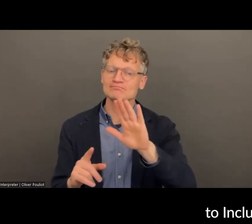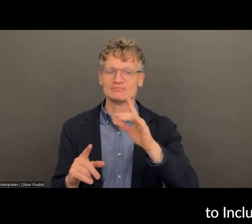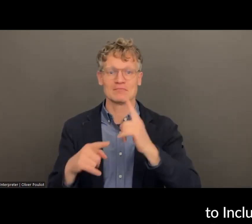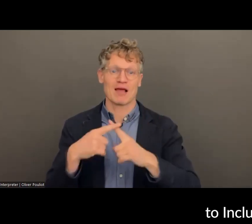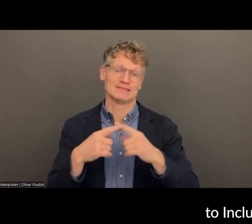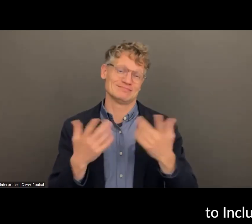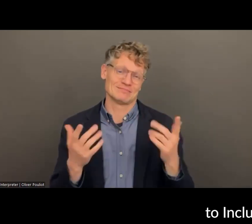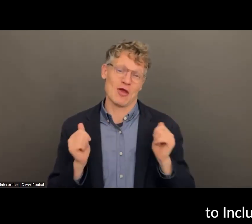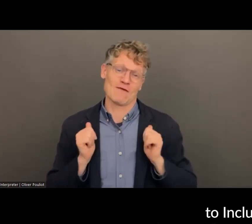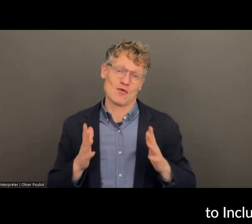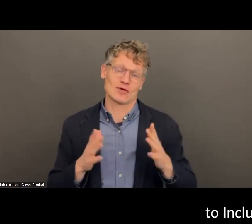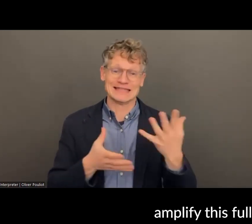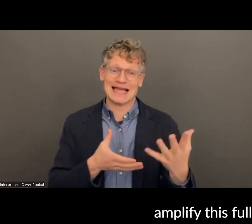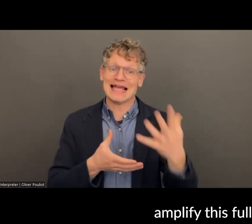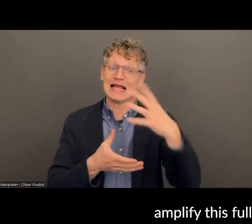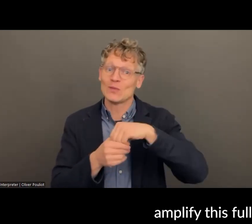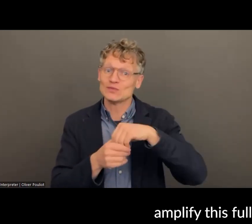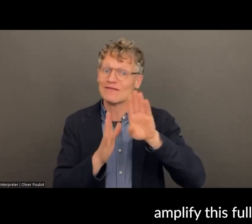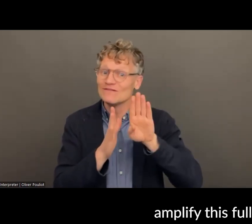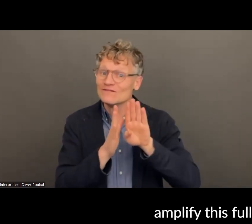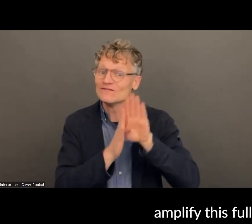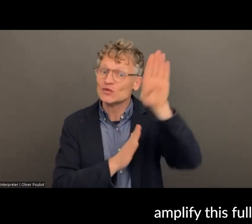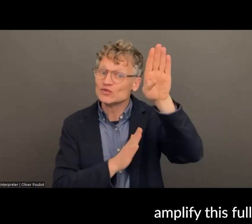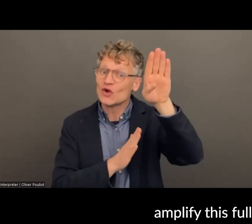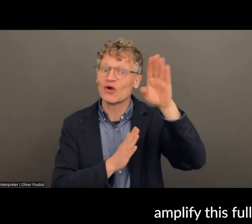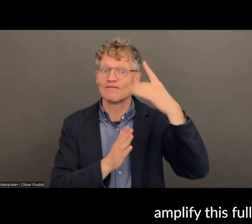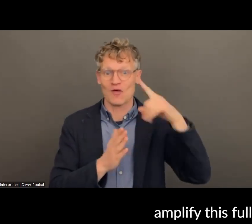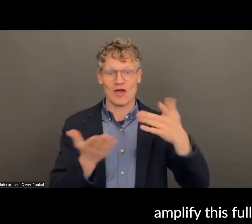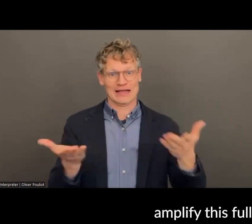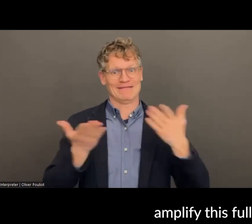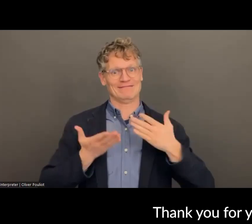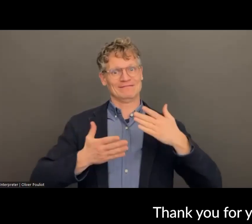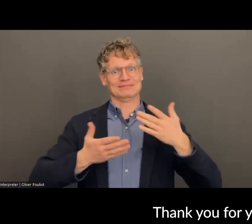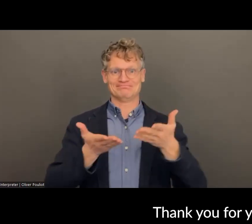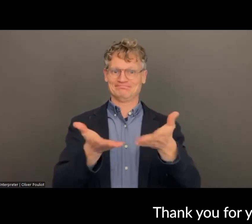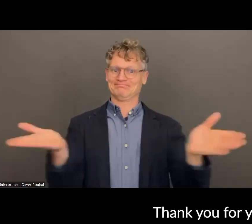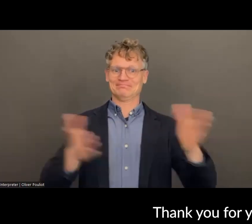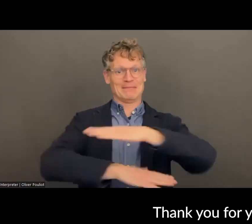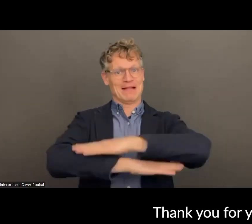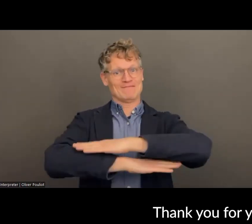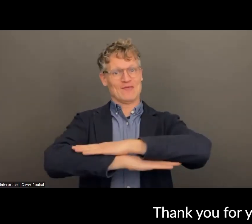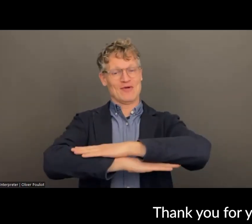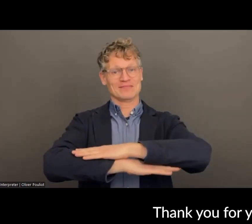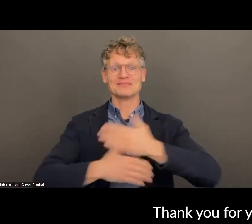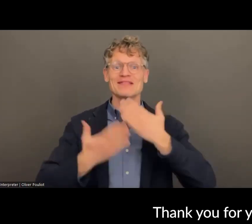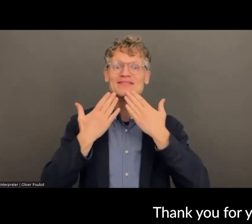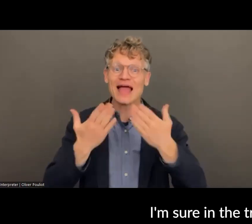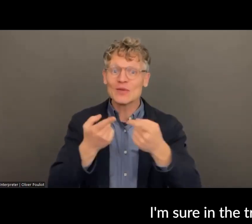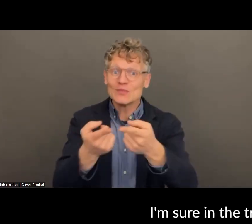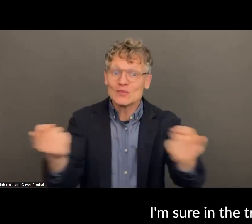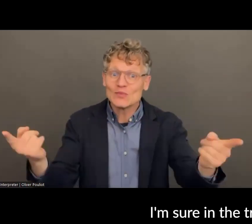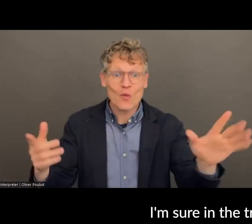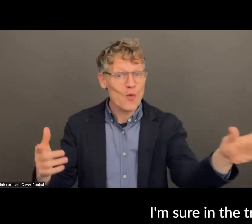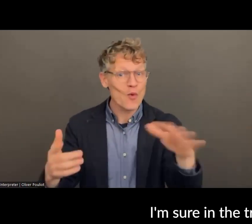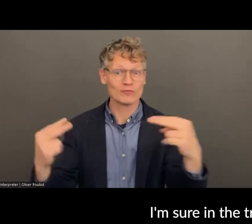for providing a platform to share and amplify this pool of knowledge. To our audience, thank you for your participation and attention.